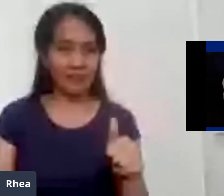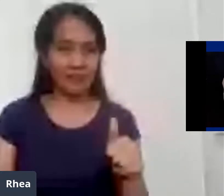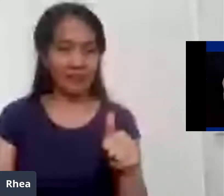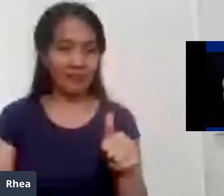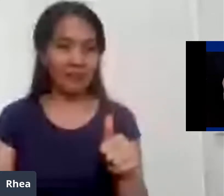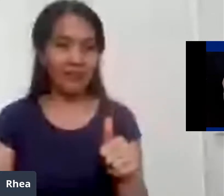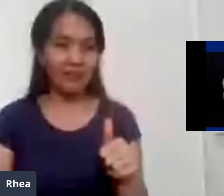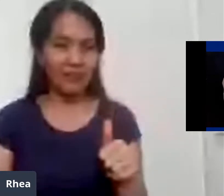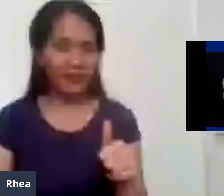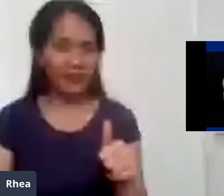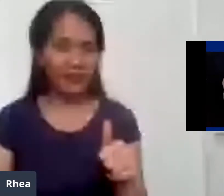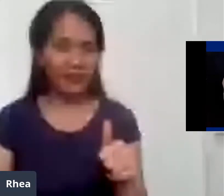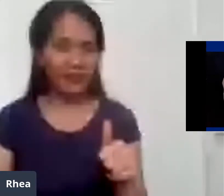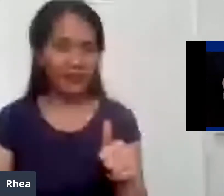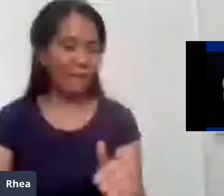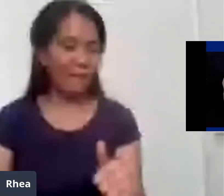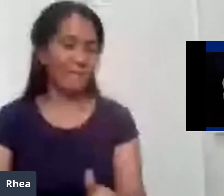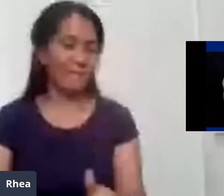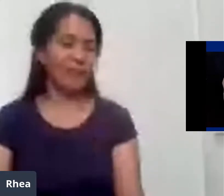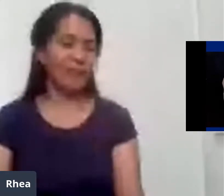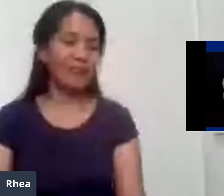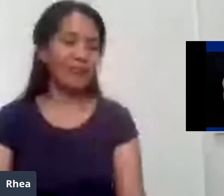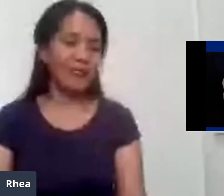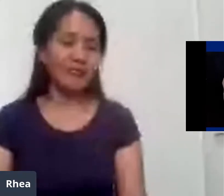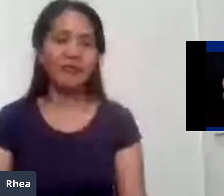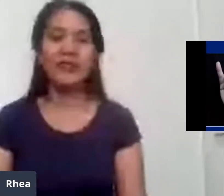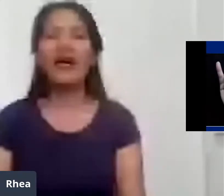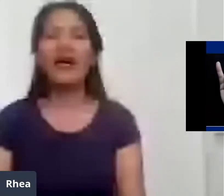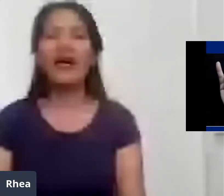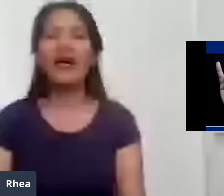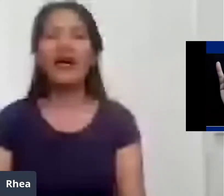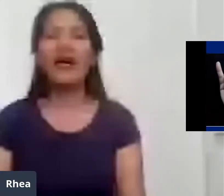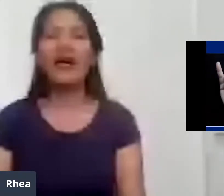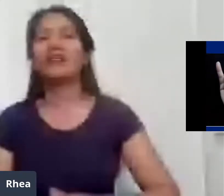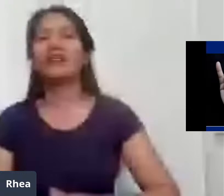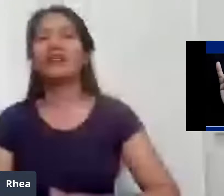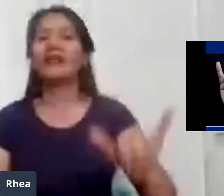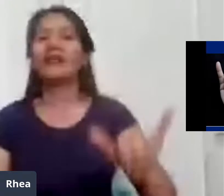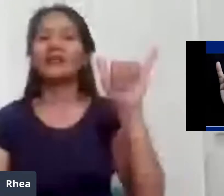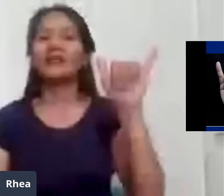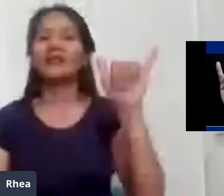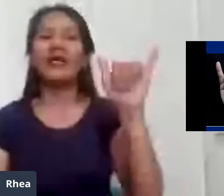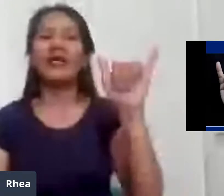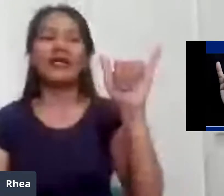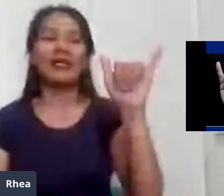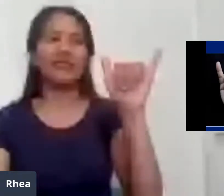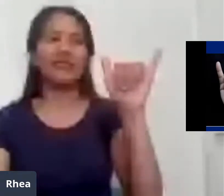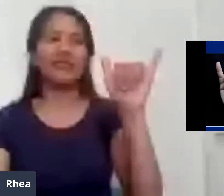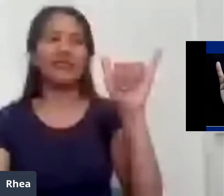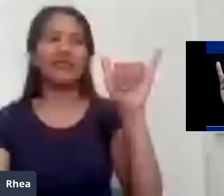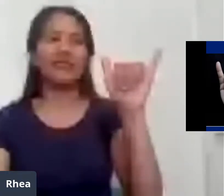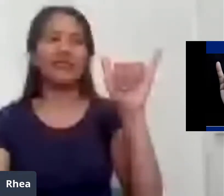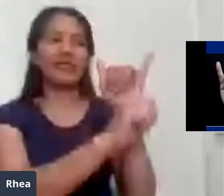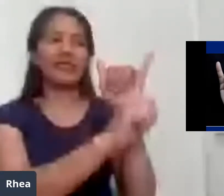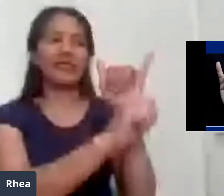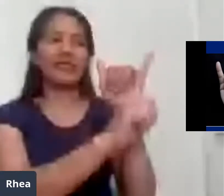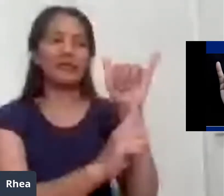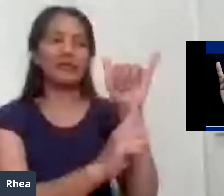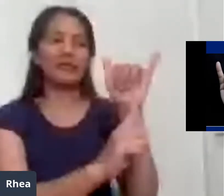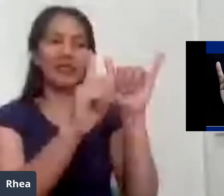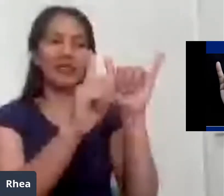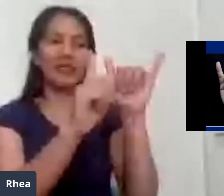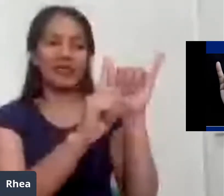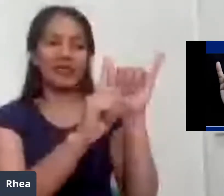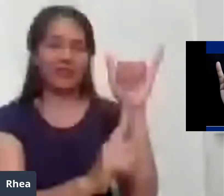X-ray. Did you get it? Okay, next we have letter Y. Looks